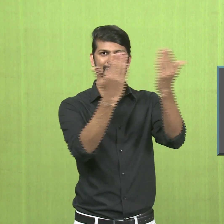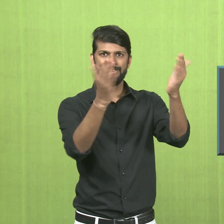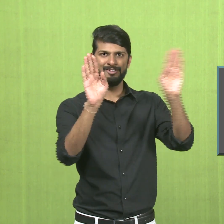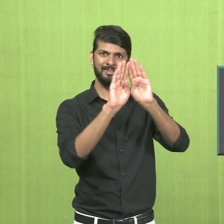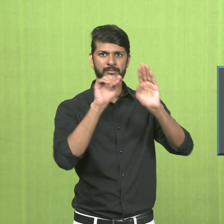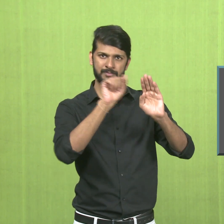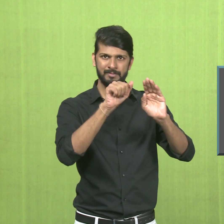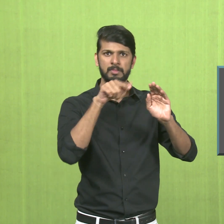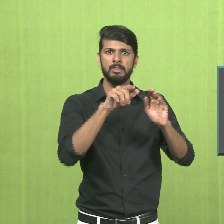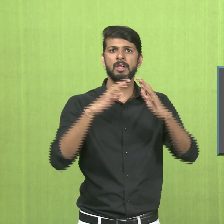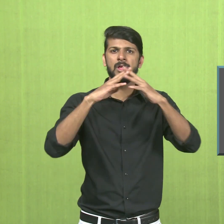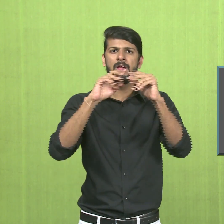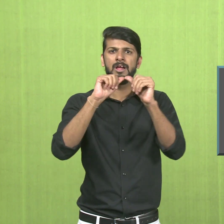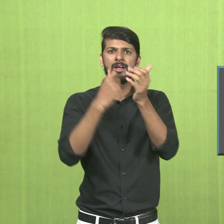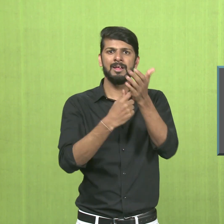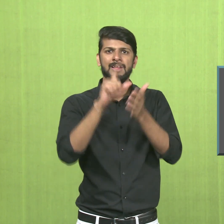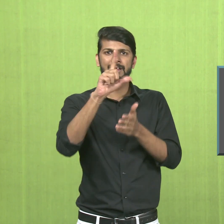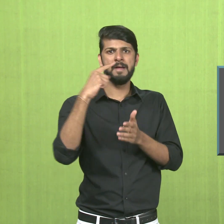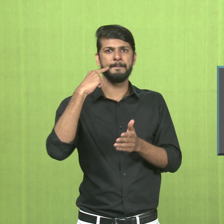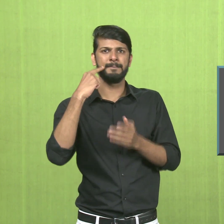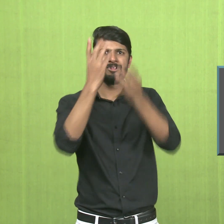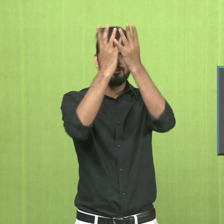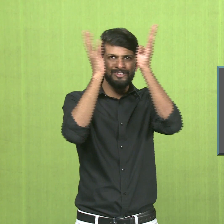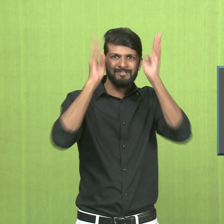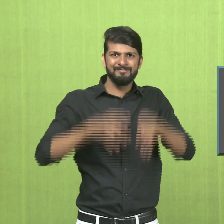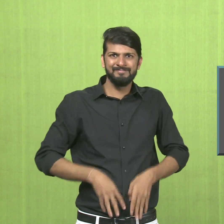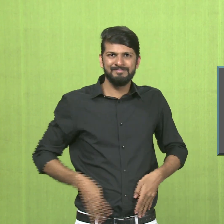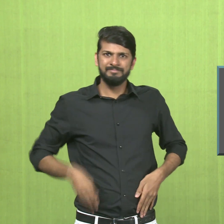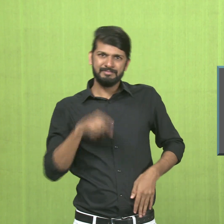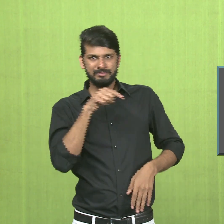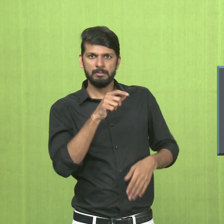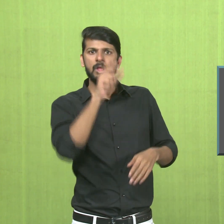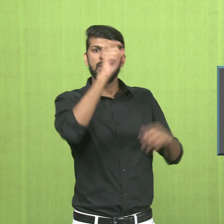This is a photo of the kind of house which the Varli people use,